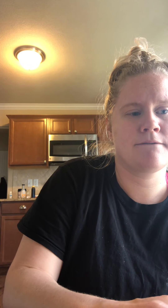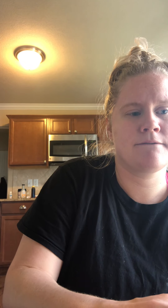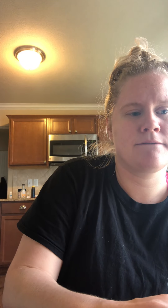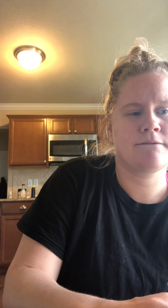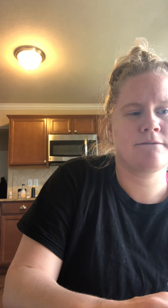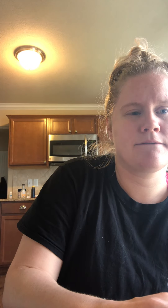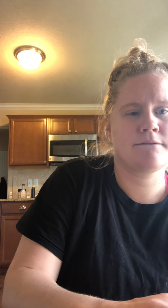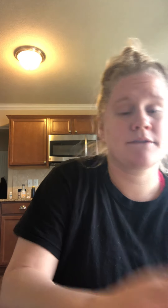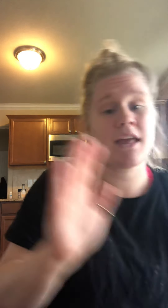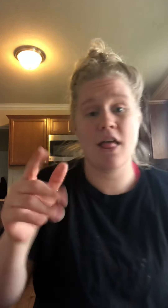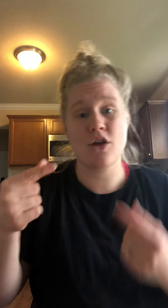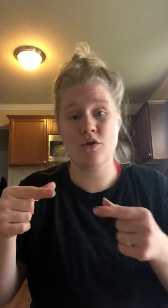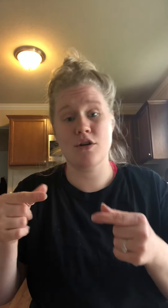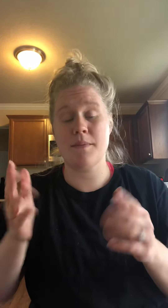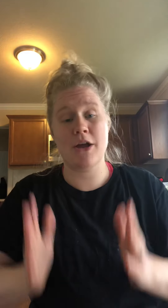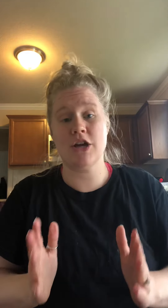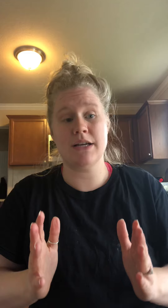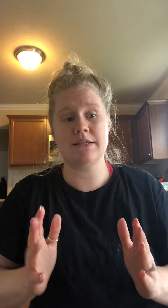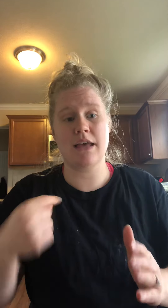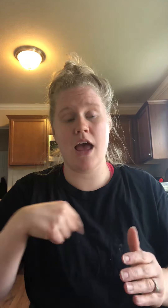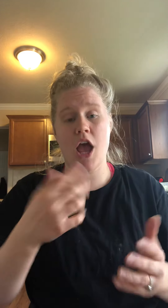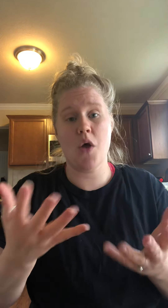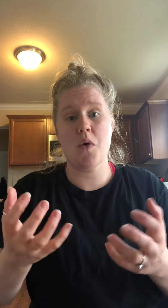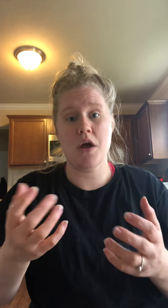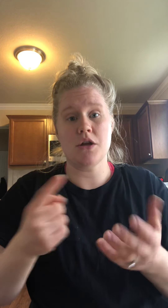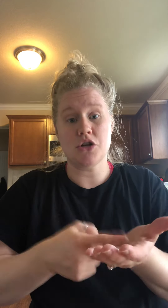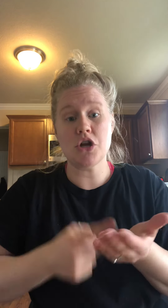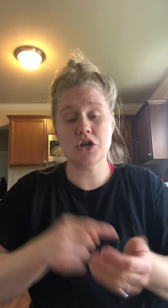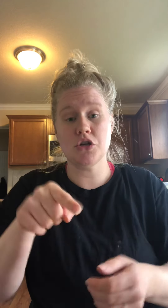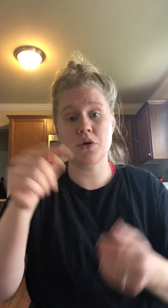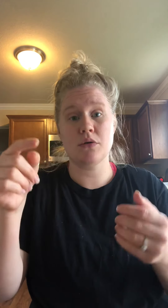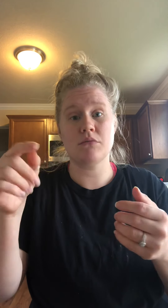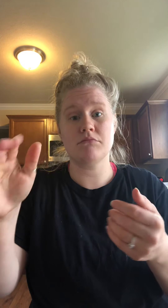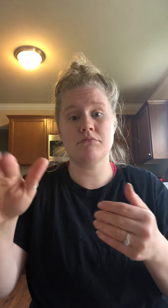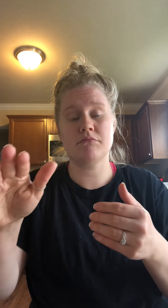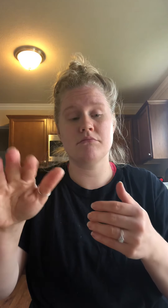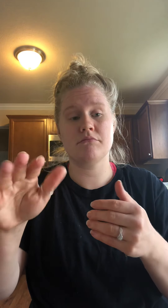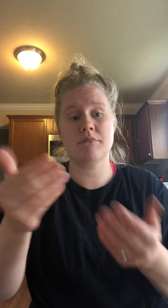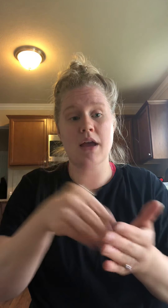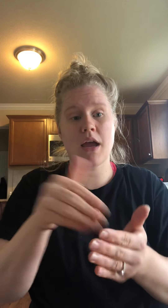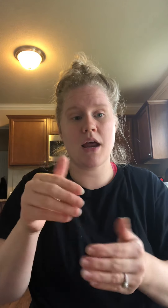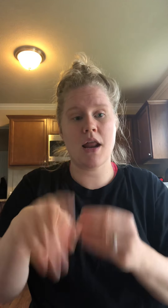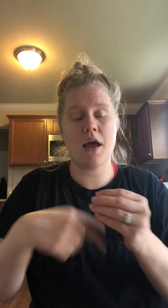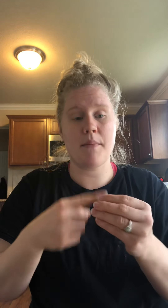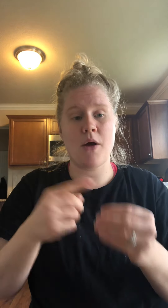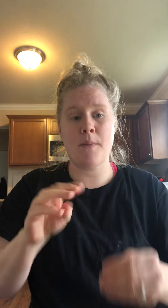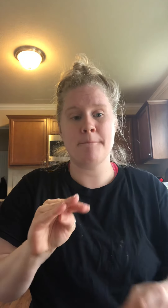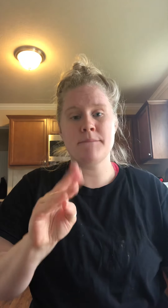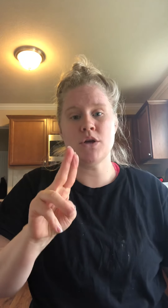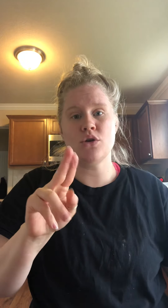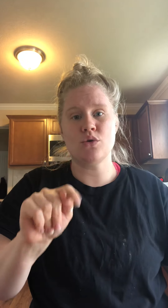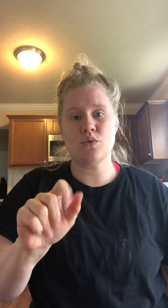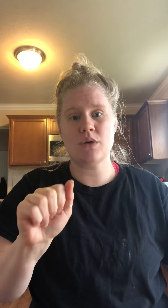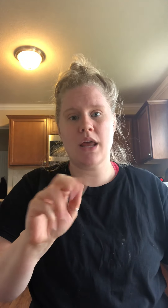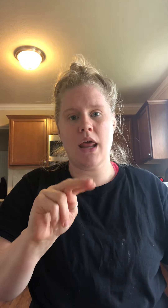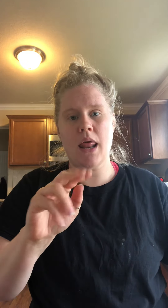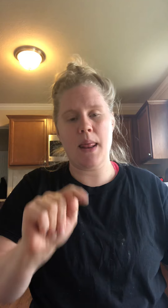Hello, grammarians. I wanted to talk to you again about mutant plurals. So to review, a mutant plural is there are only 7 of them in